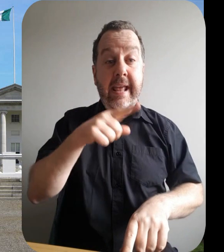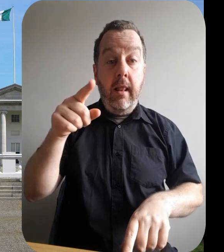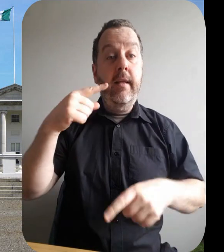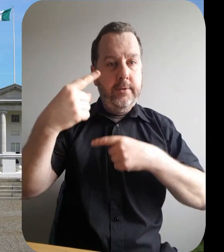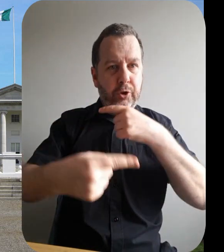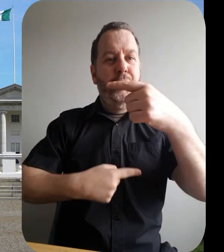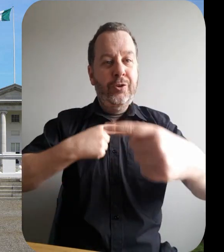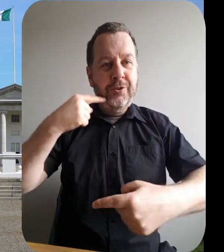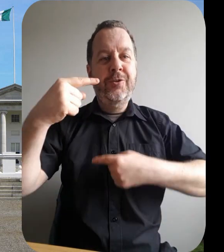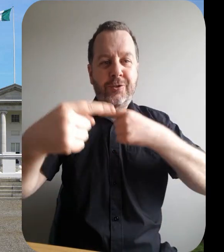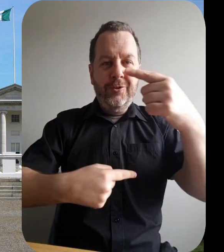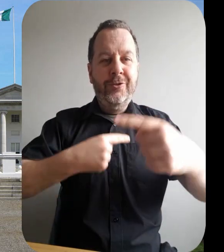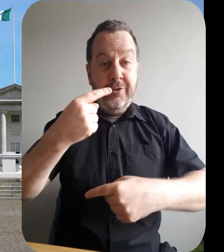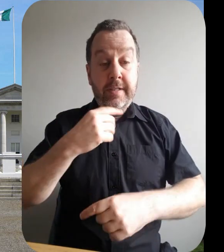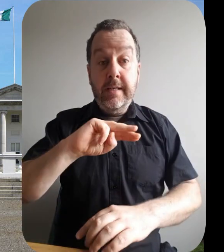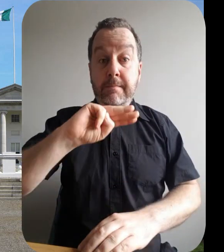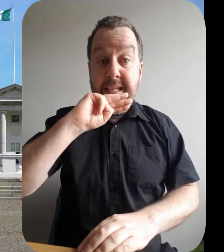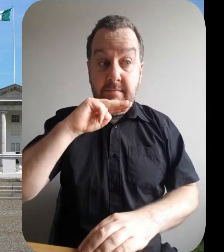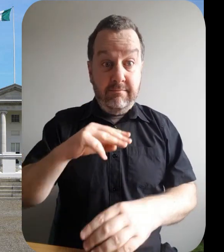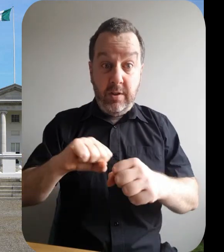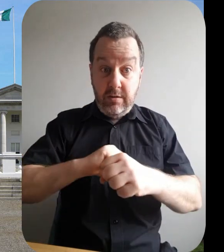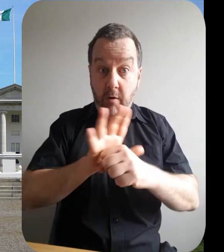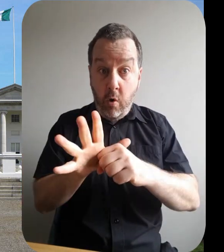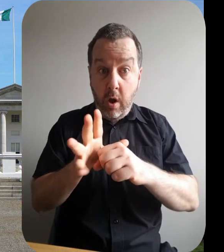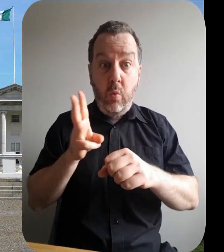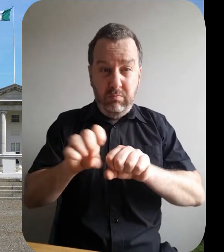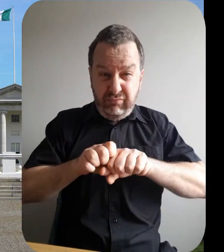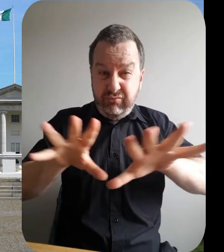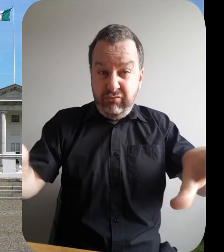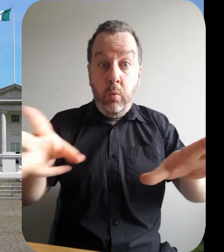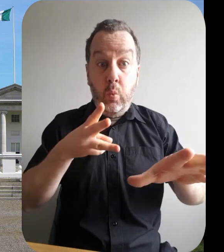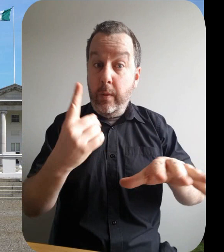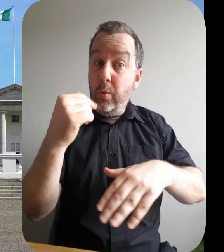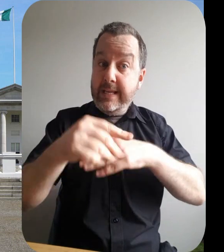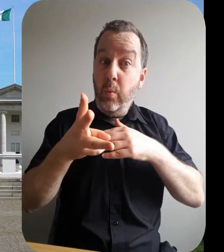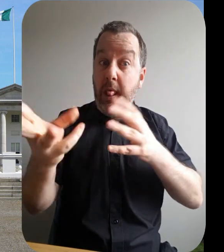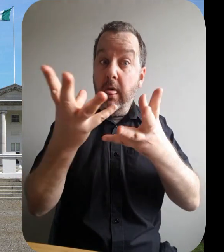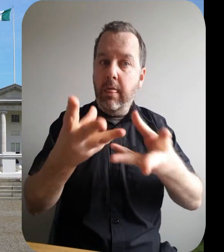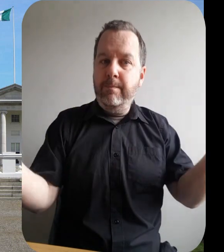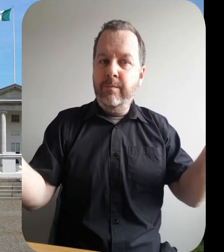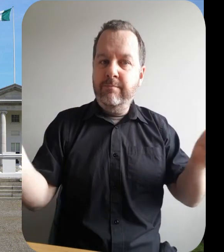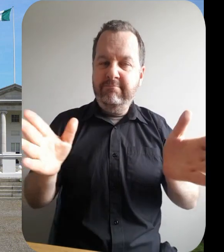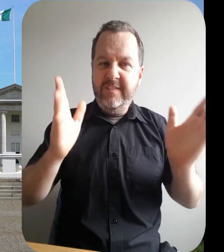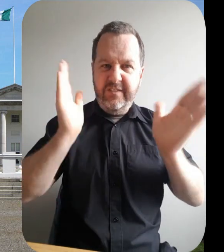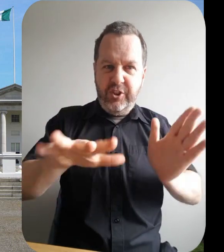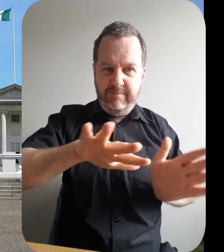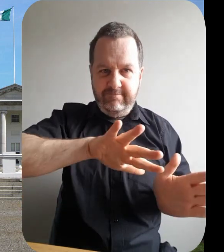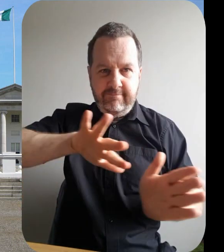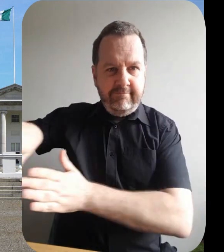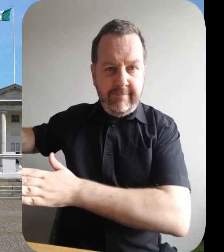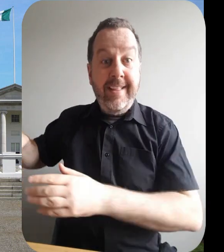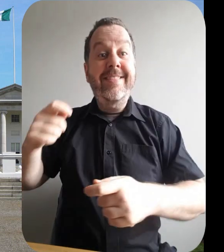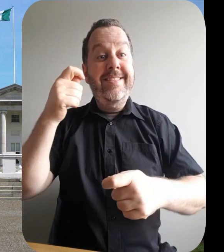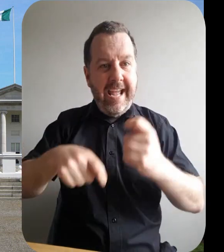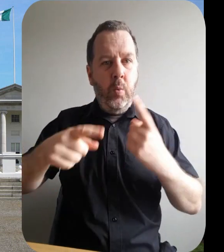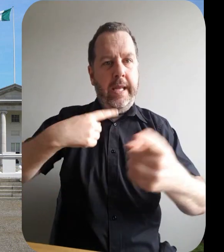Cossan and Ra, the wheel turns. This virus will pass. And